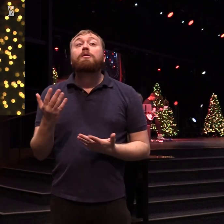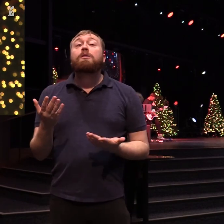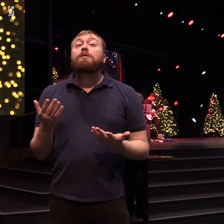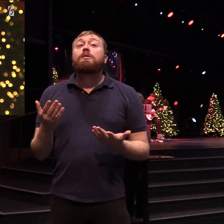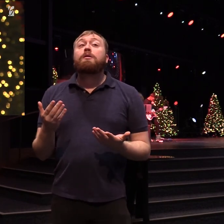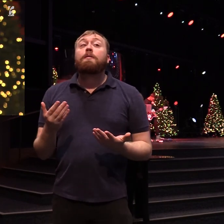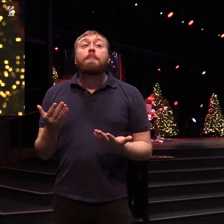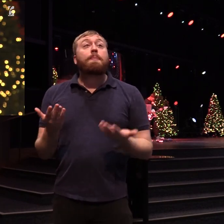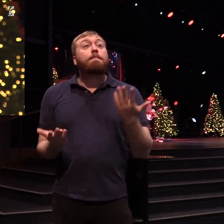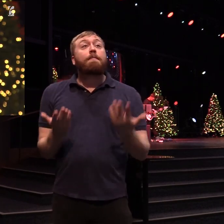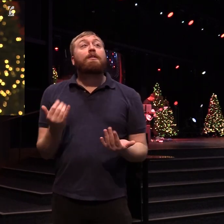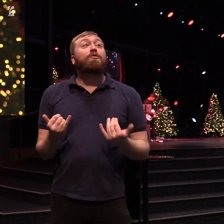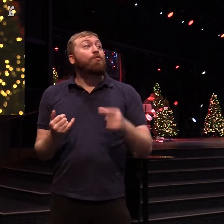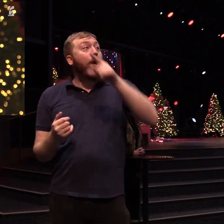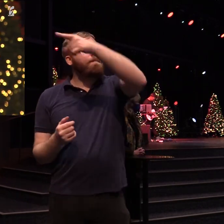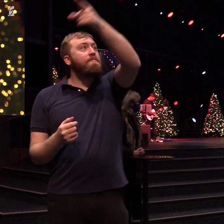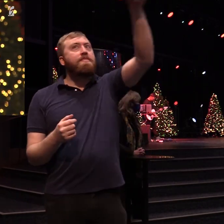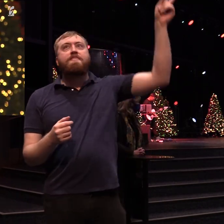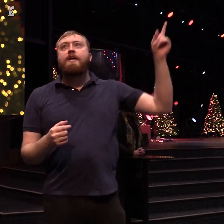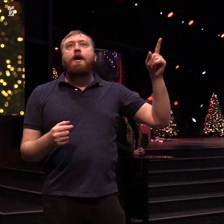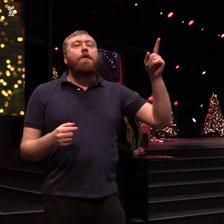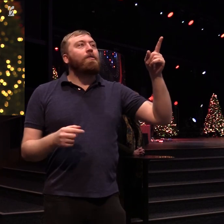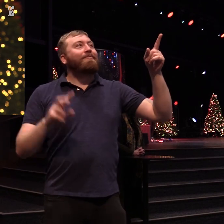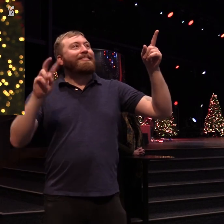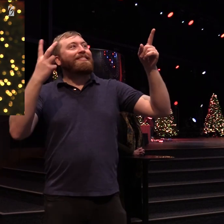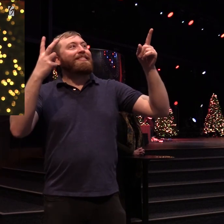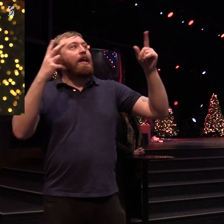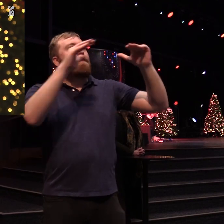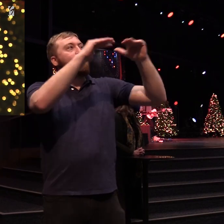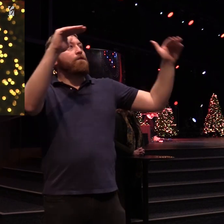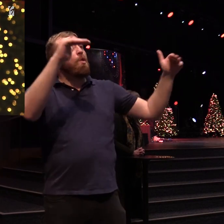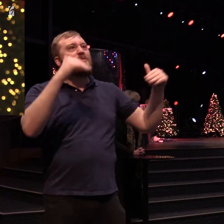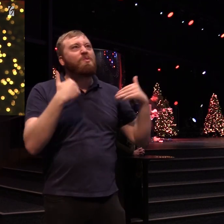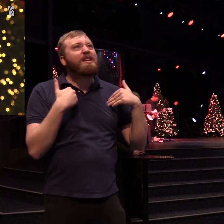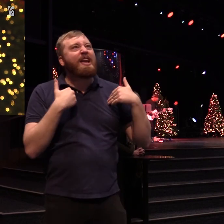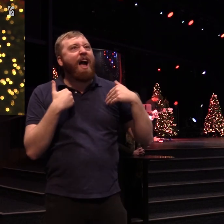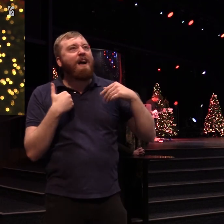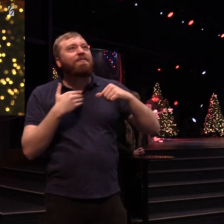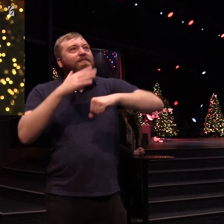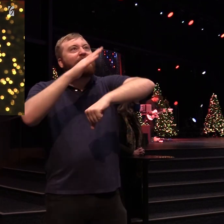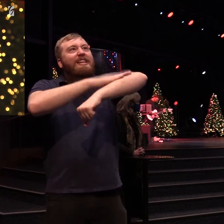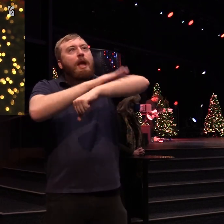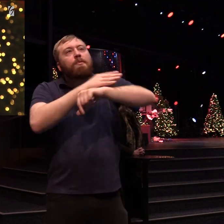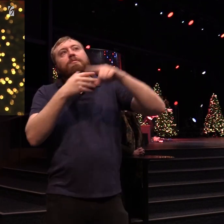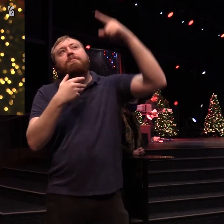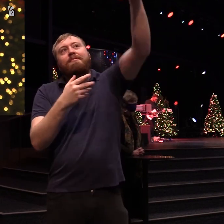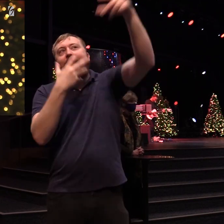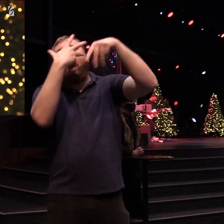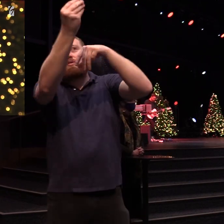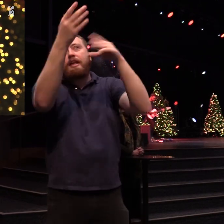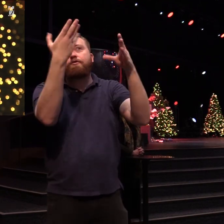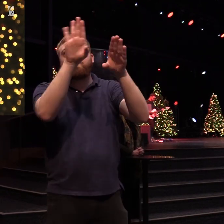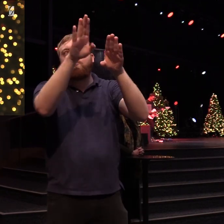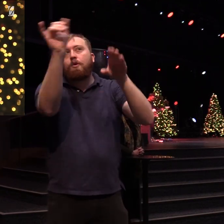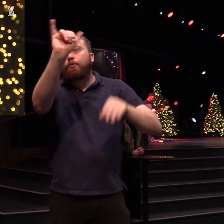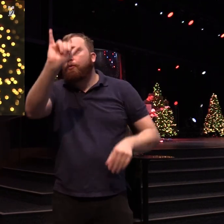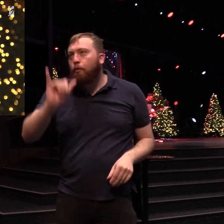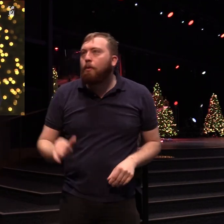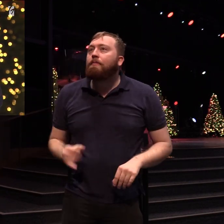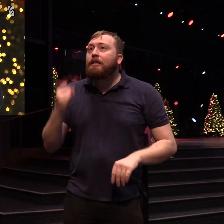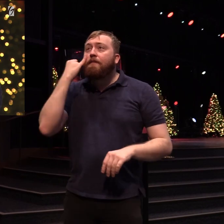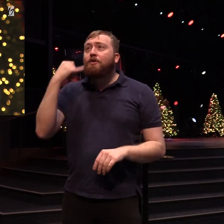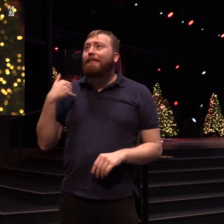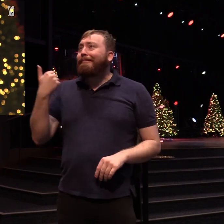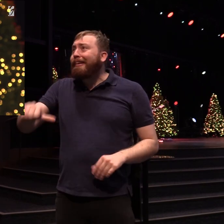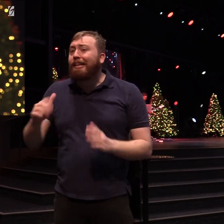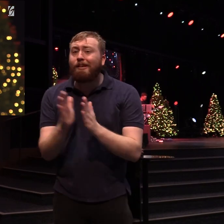in the second balcony, there's just tables outside the door. But right now, I want to pray for you if you have any prayer need. God, I thank you